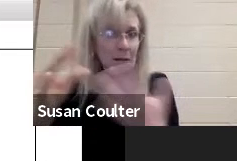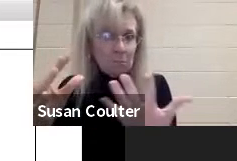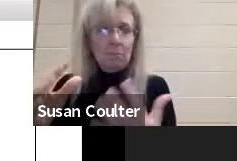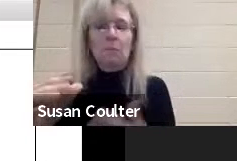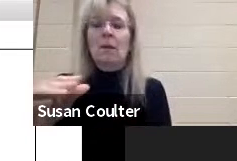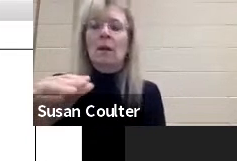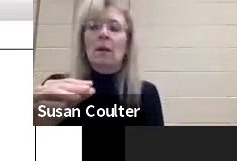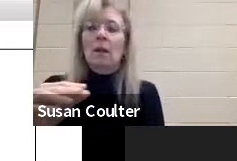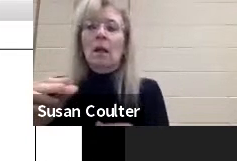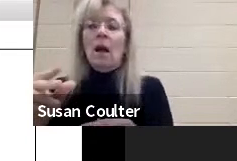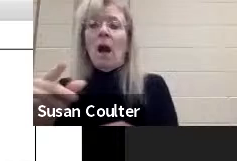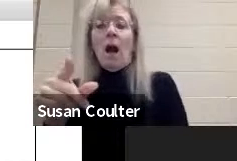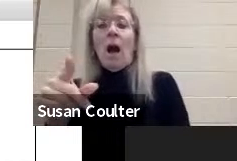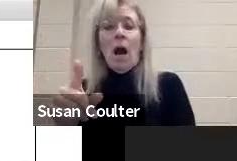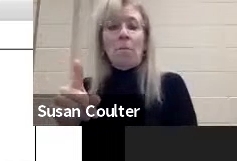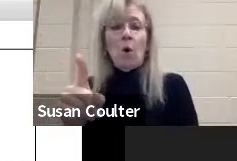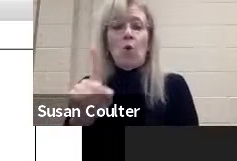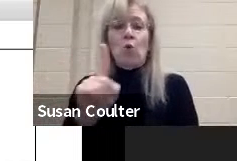meat.